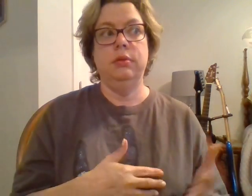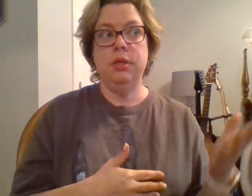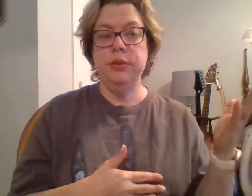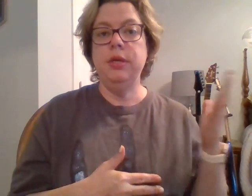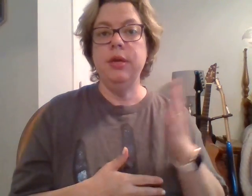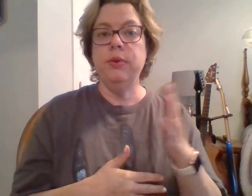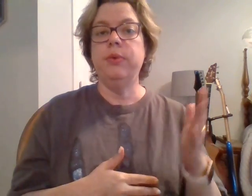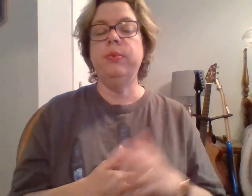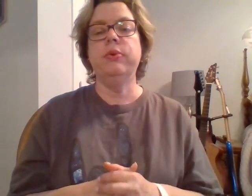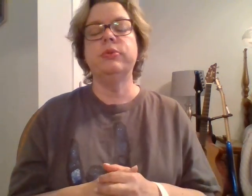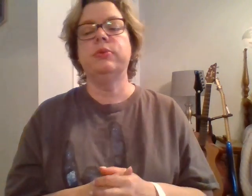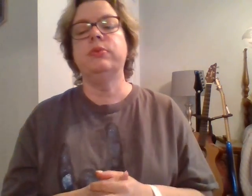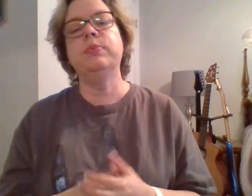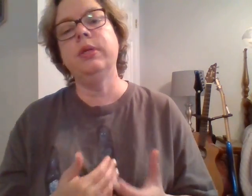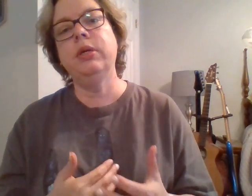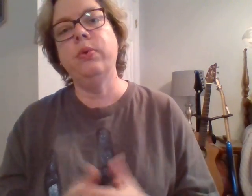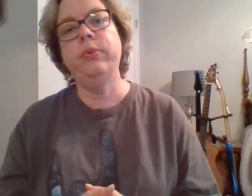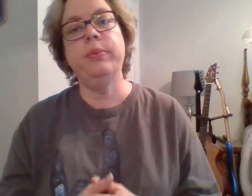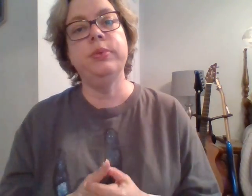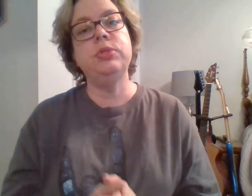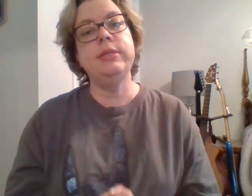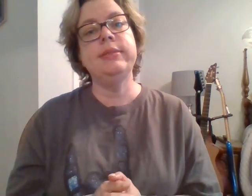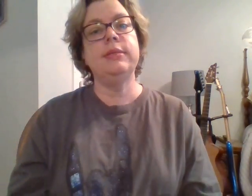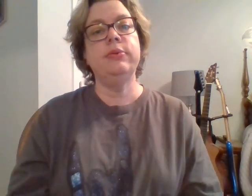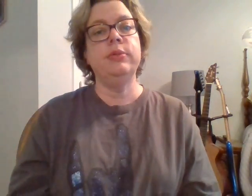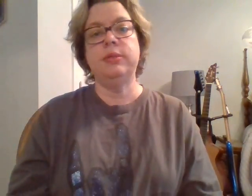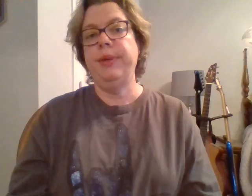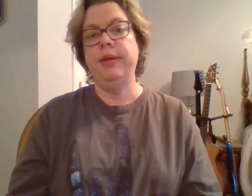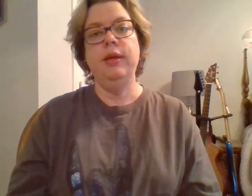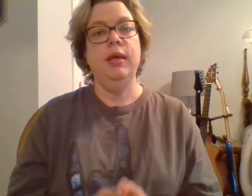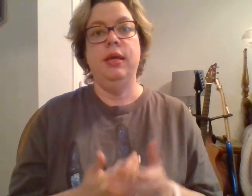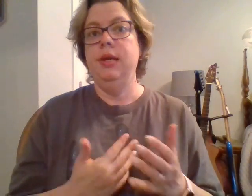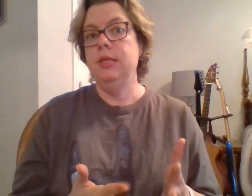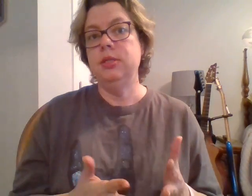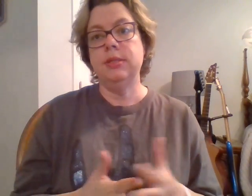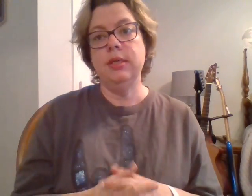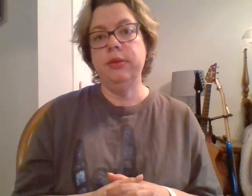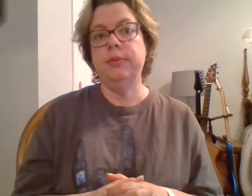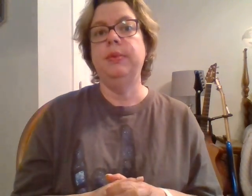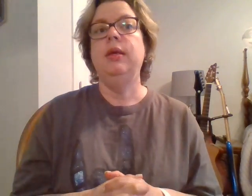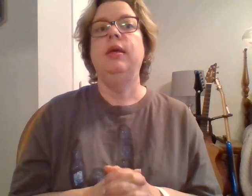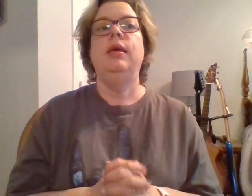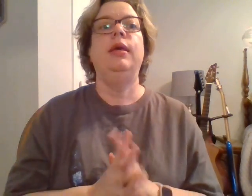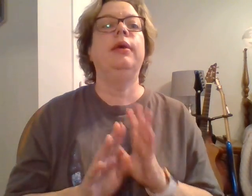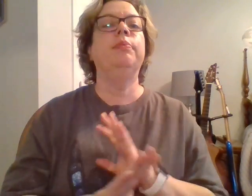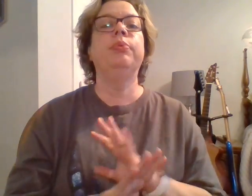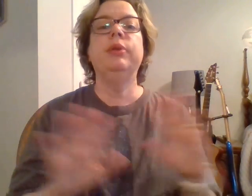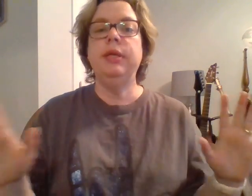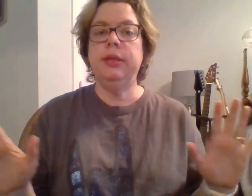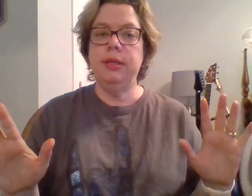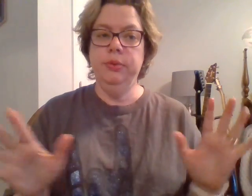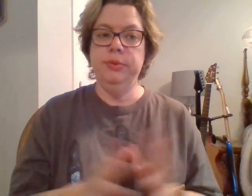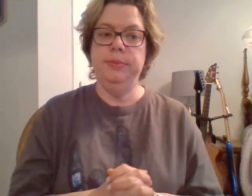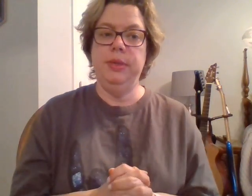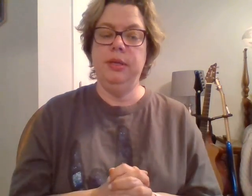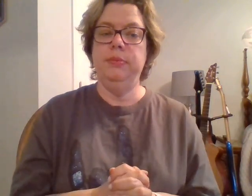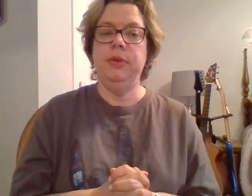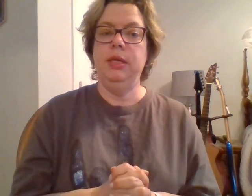in the hearing world. So it's really cool that when Jesus healed this man, he didn't just heal him, he completely healed him. He healed